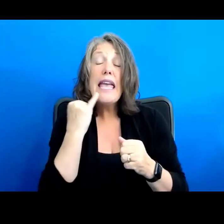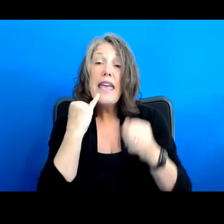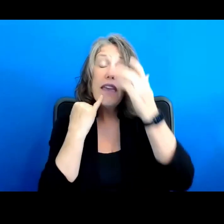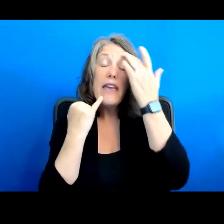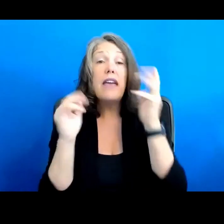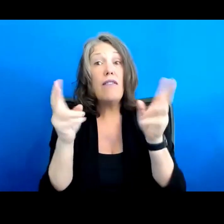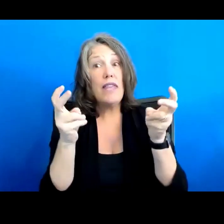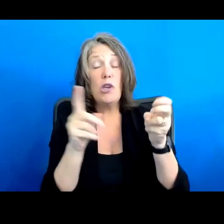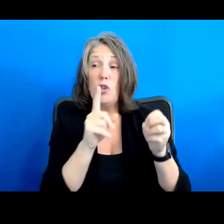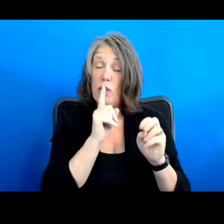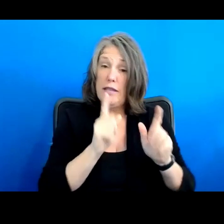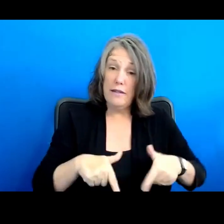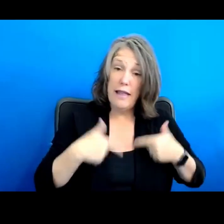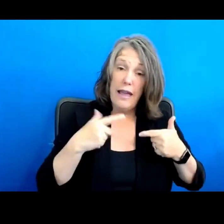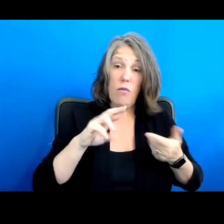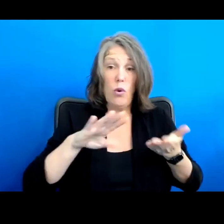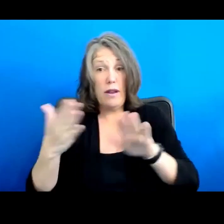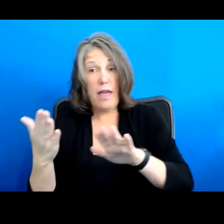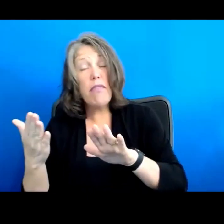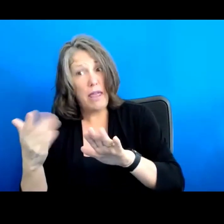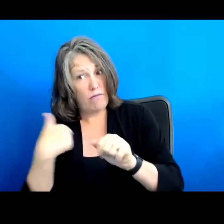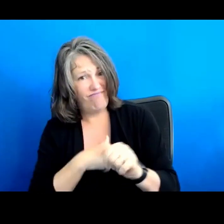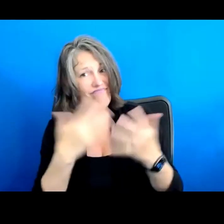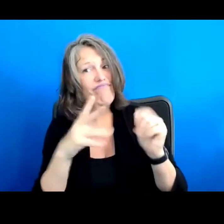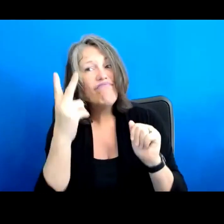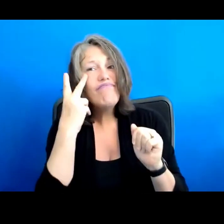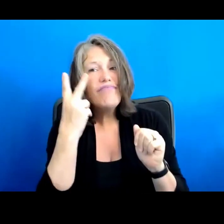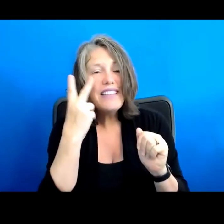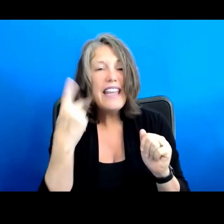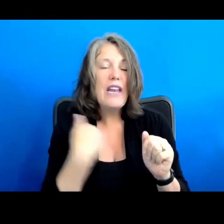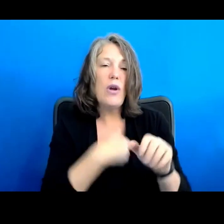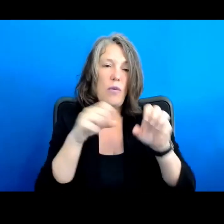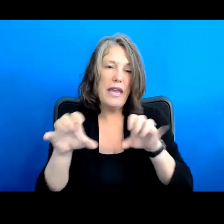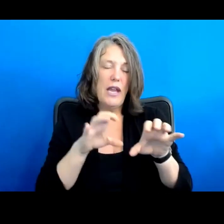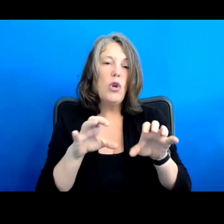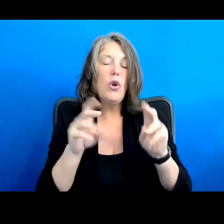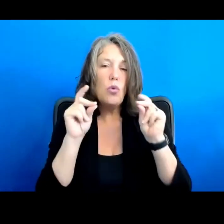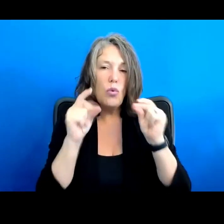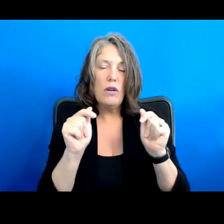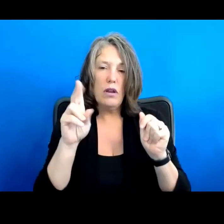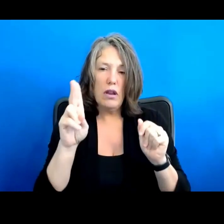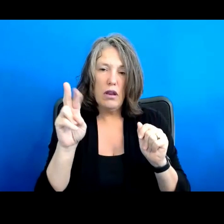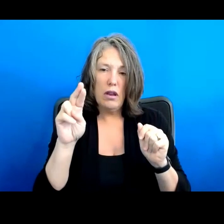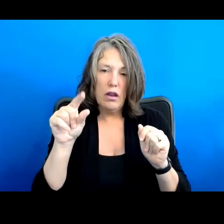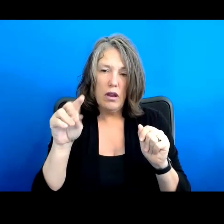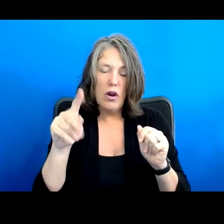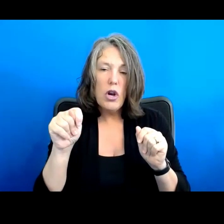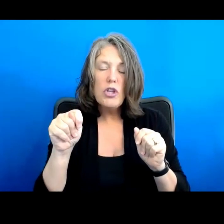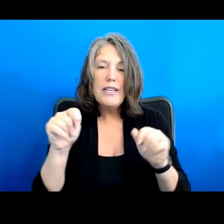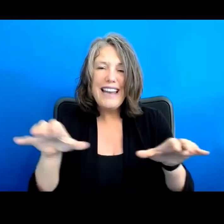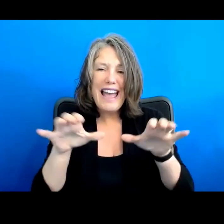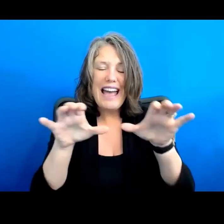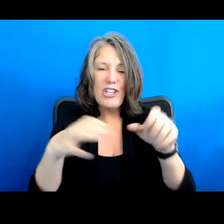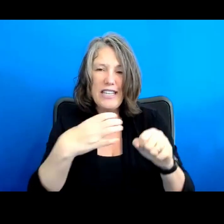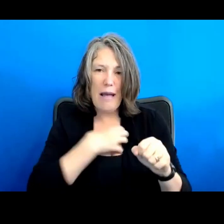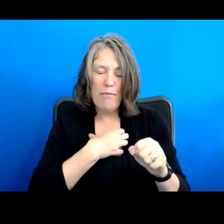death, and we've had a few of those, then we can issue what's called an urgent action appeal direct